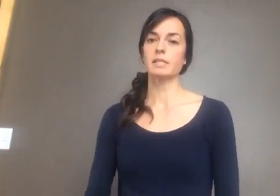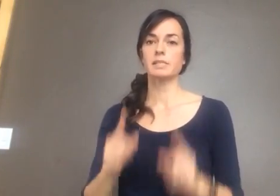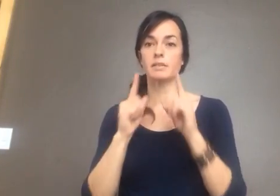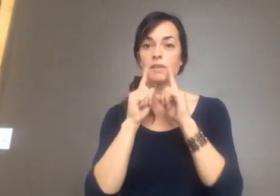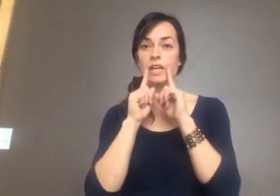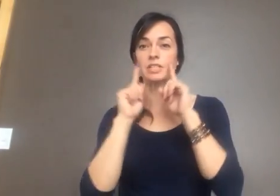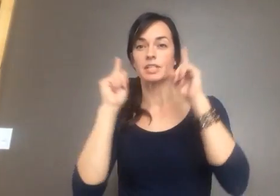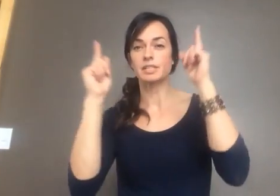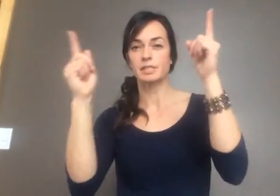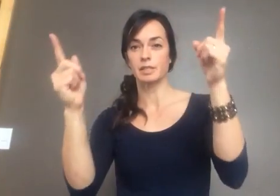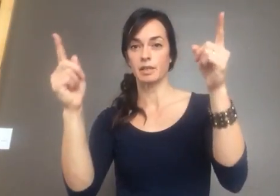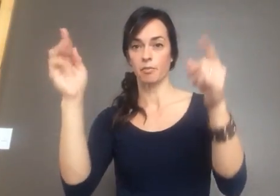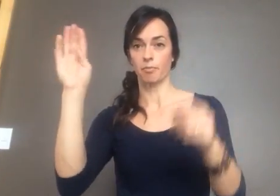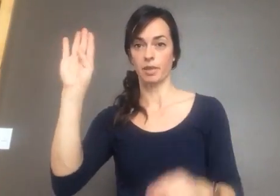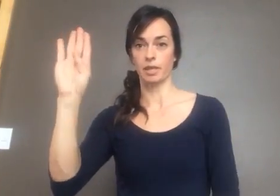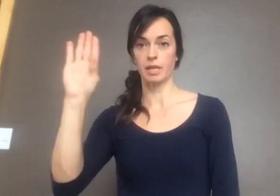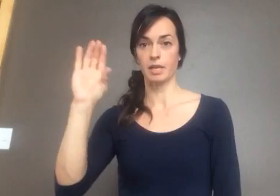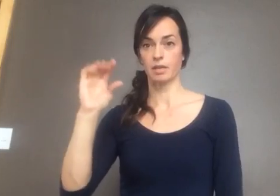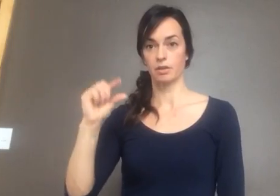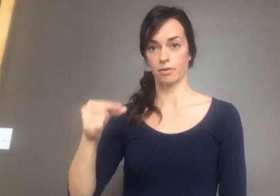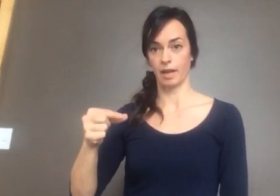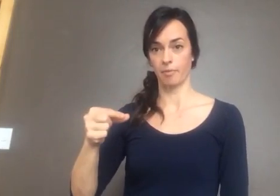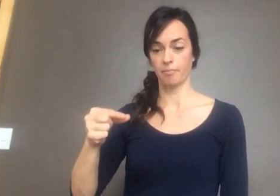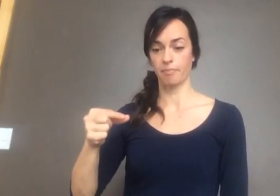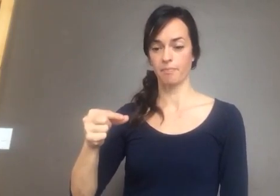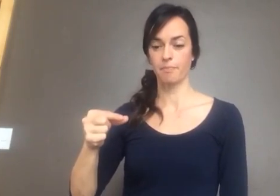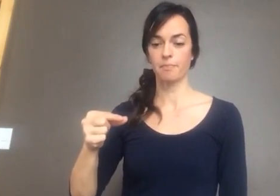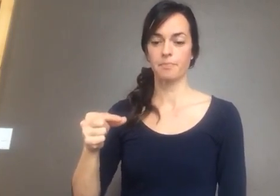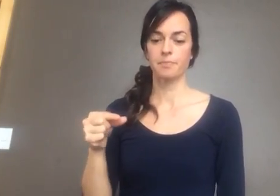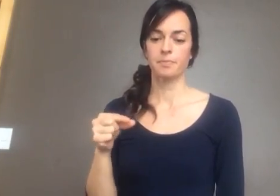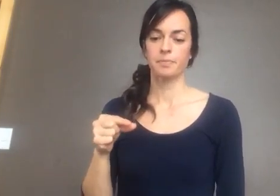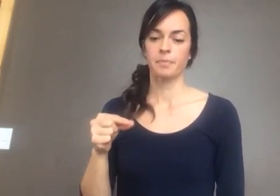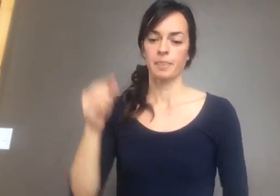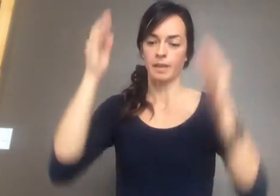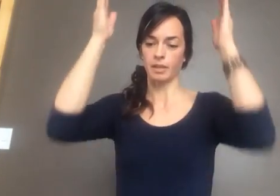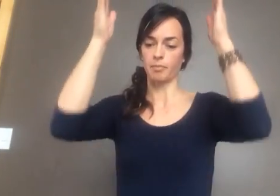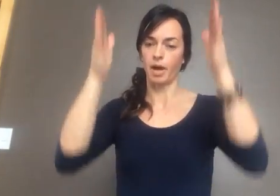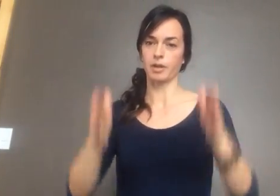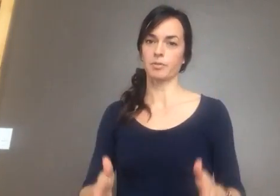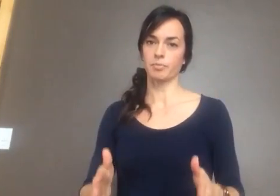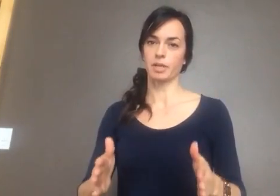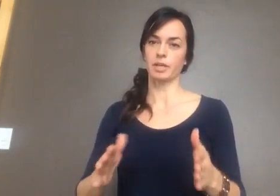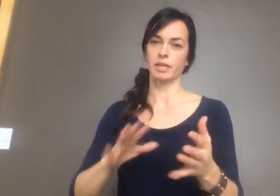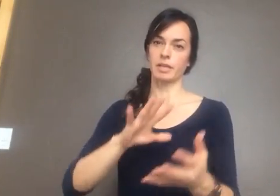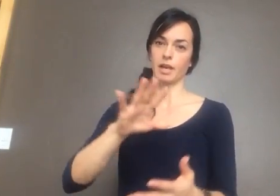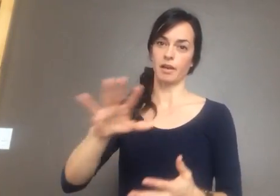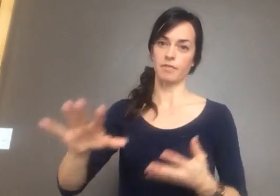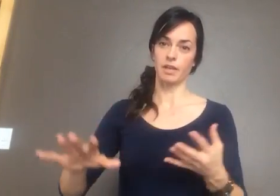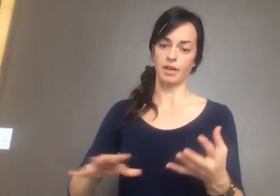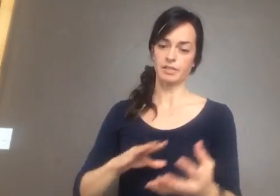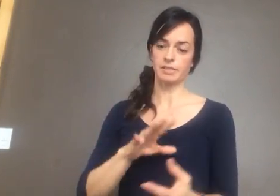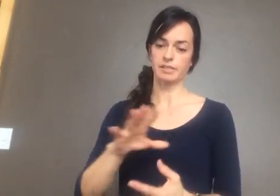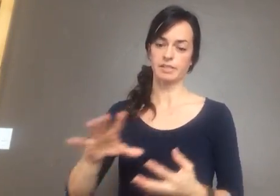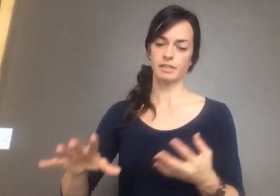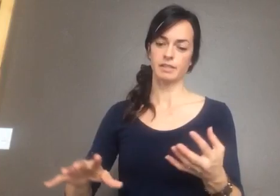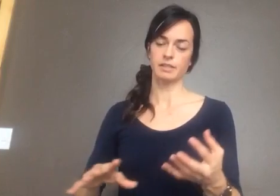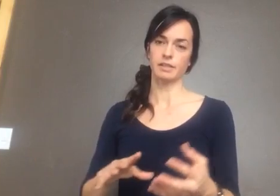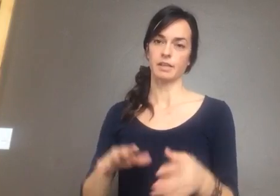U.S. evangelist Billy Graham, the modern period of the arts,